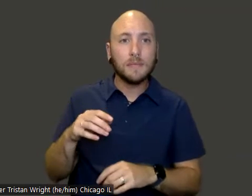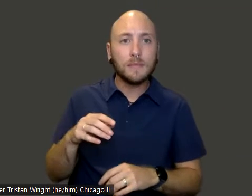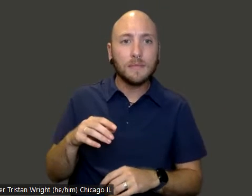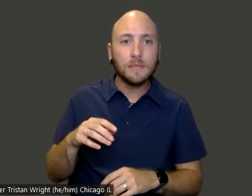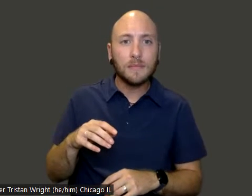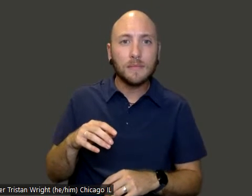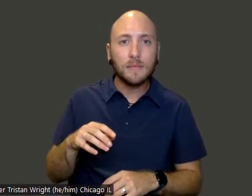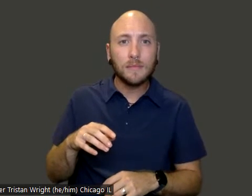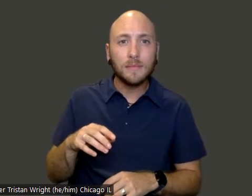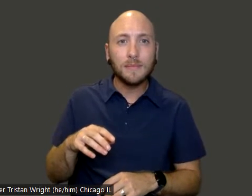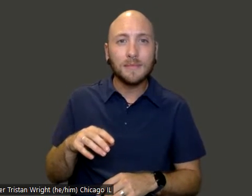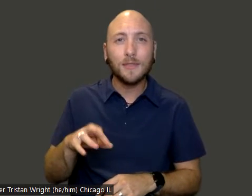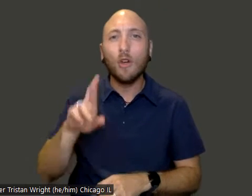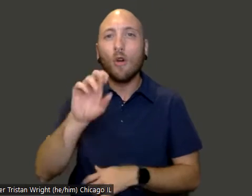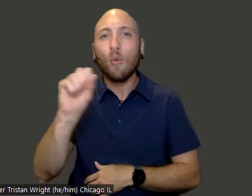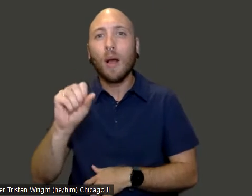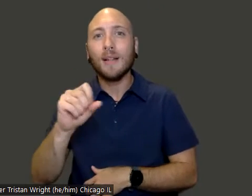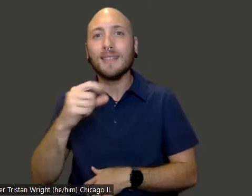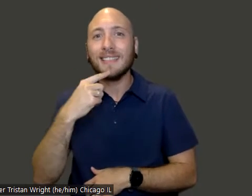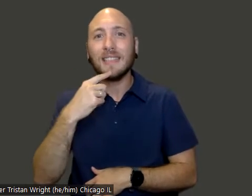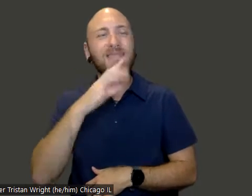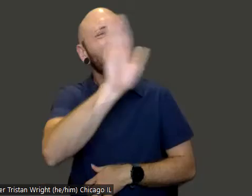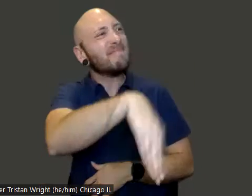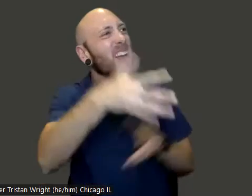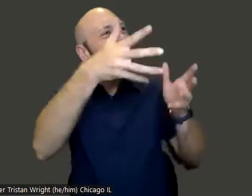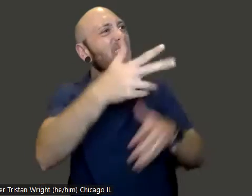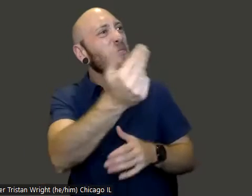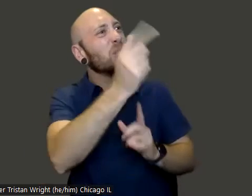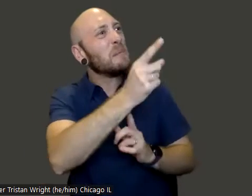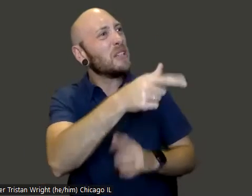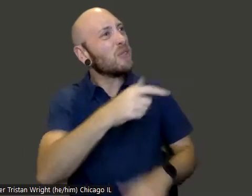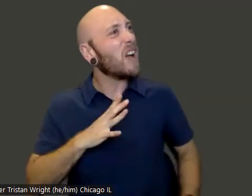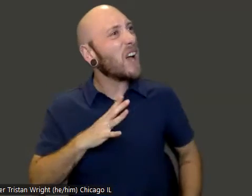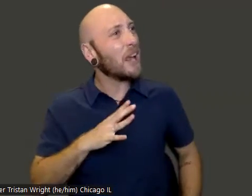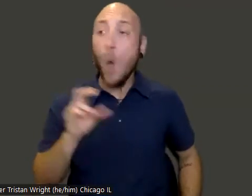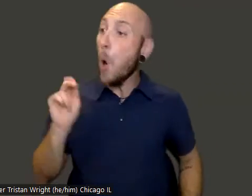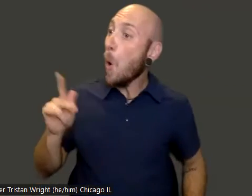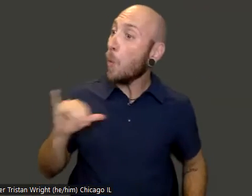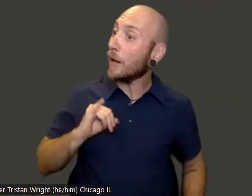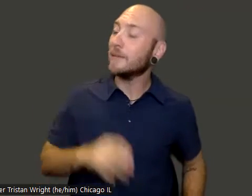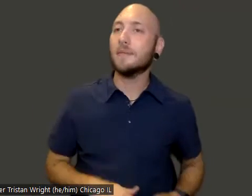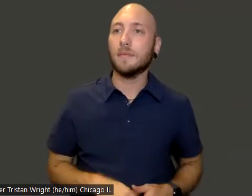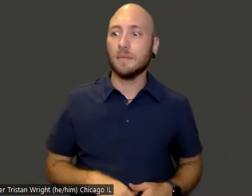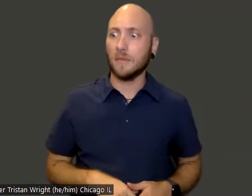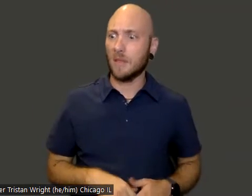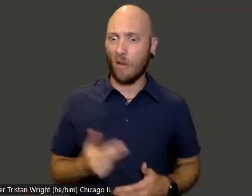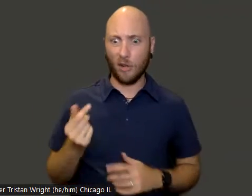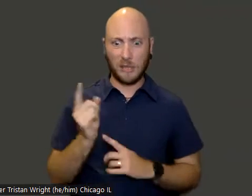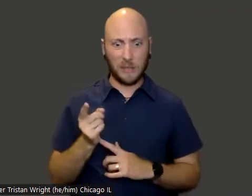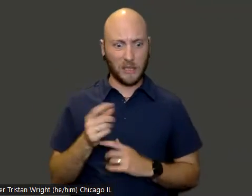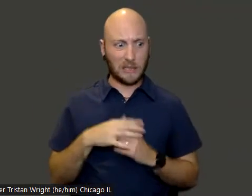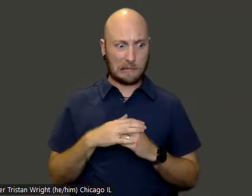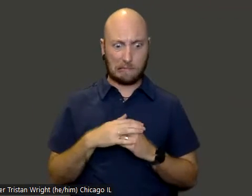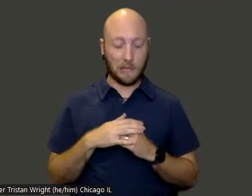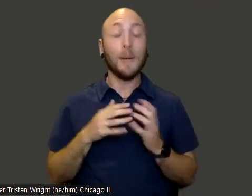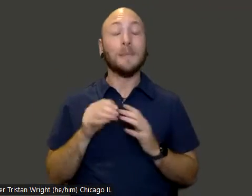Hey, you got like 13 minutes. You're good. Okay, cool. What am I going to do with 13 minutes? Okay. So